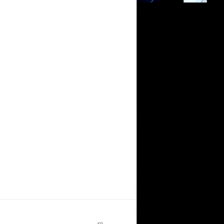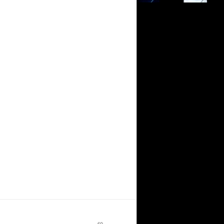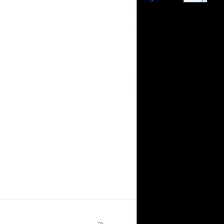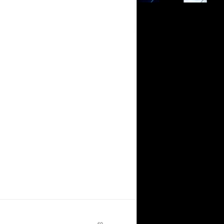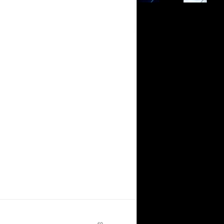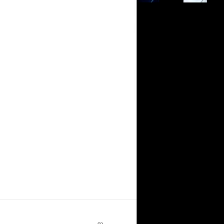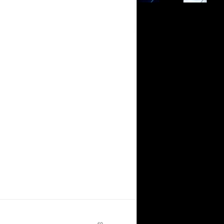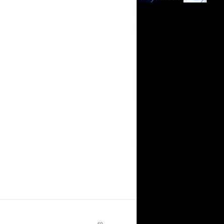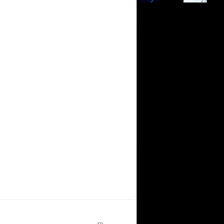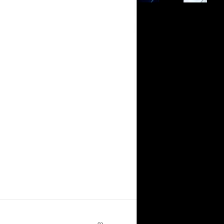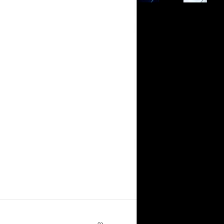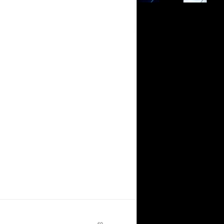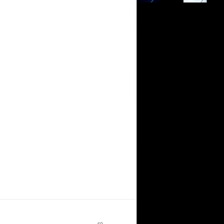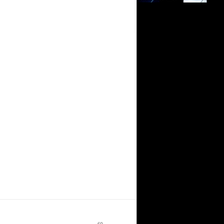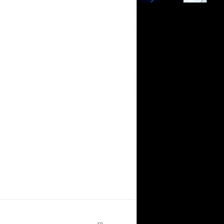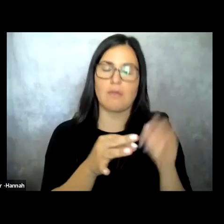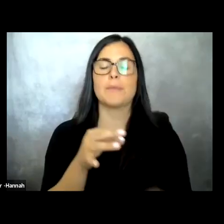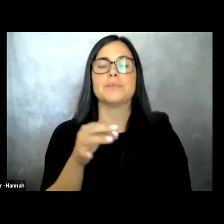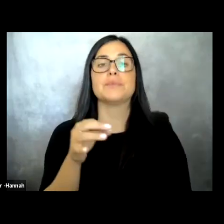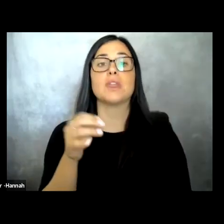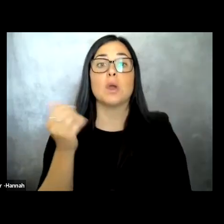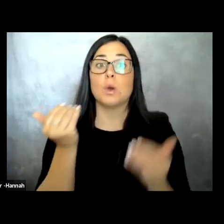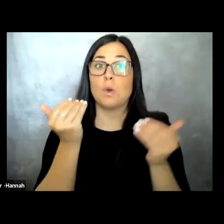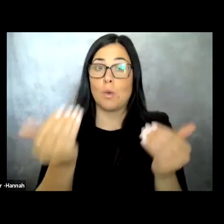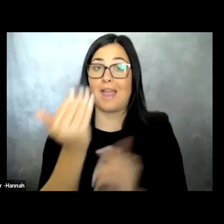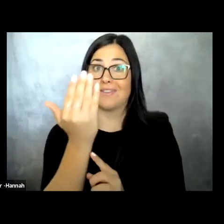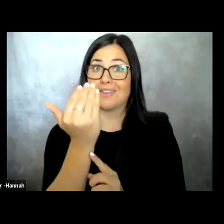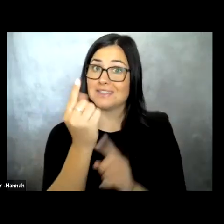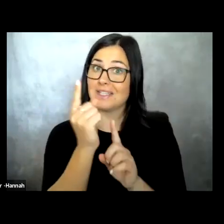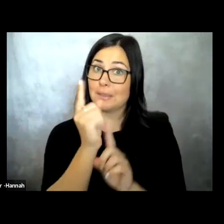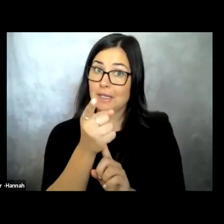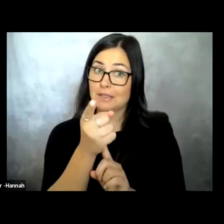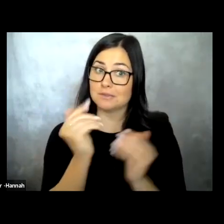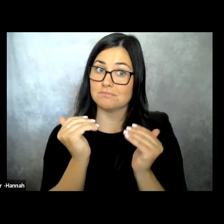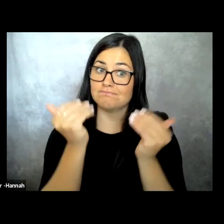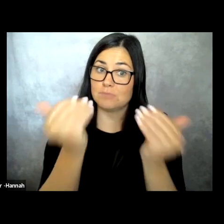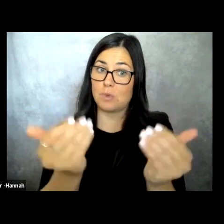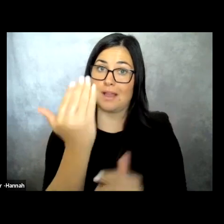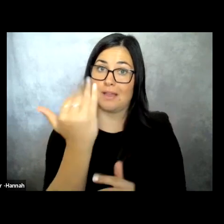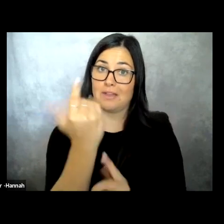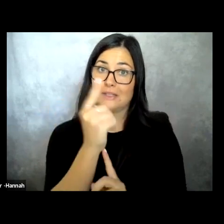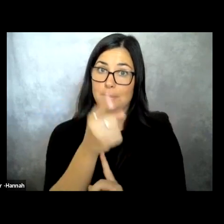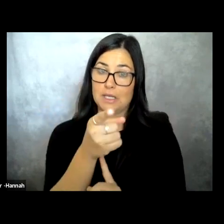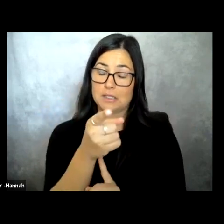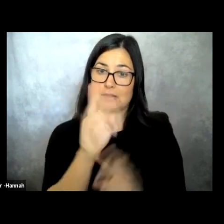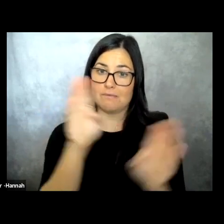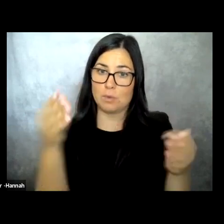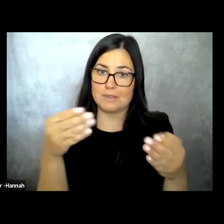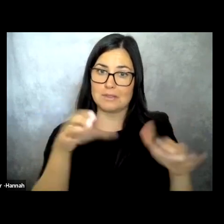And we are going to take a full 15 minutes for this activity.